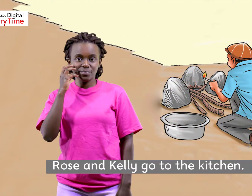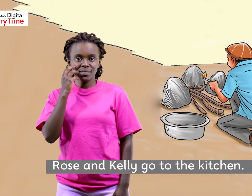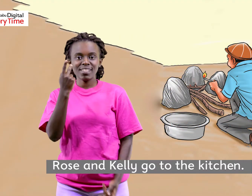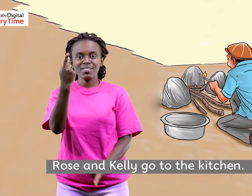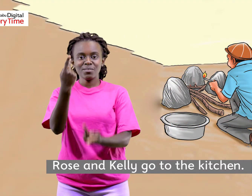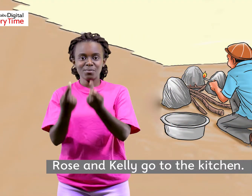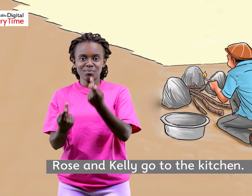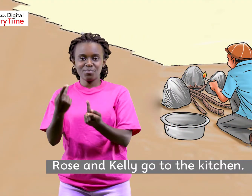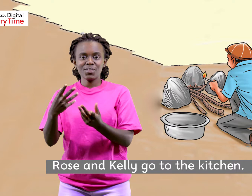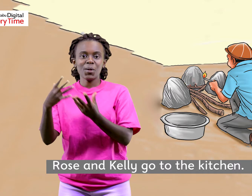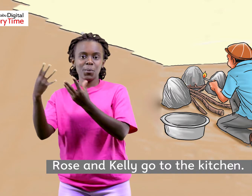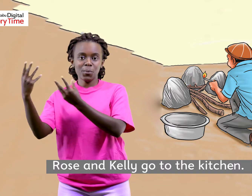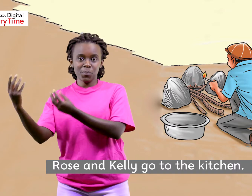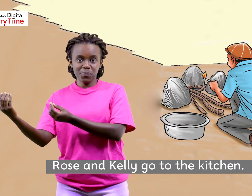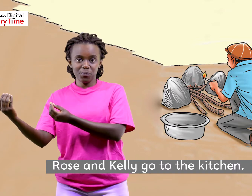Rose and Kelly go to the kitchen.